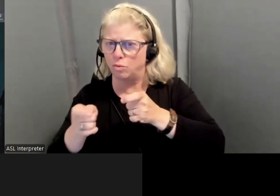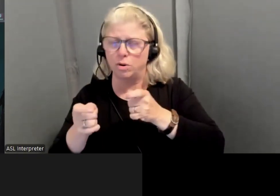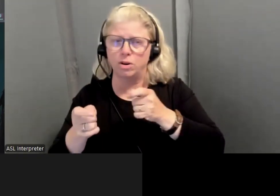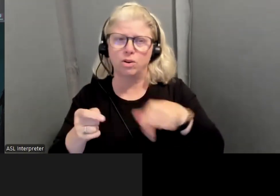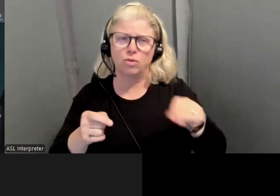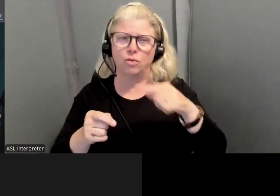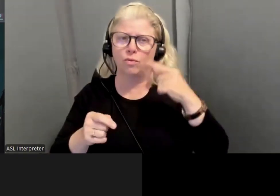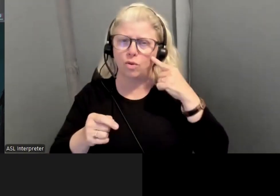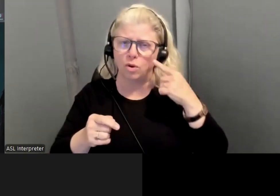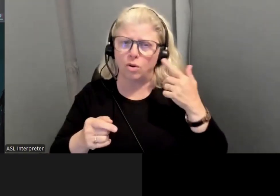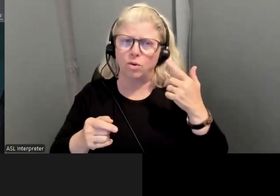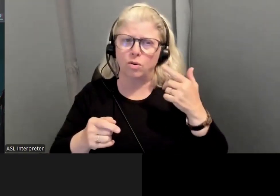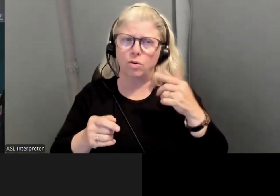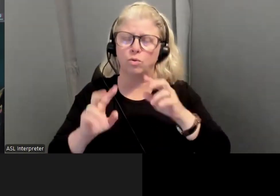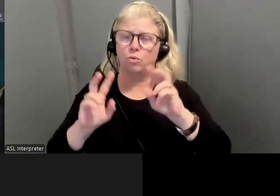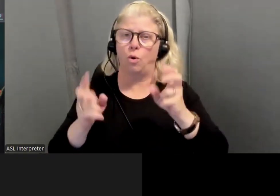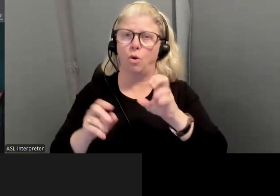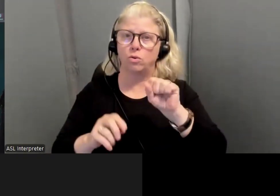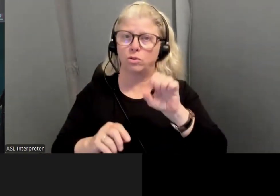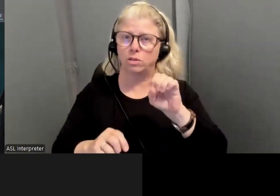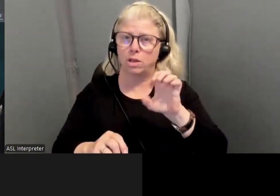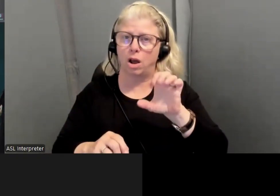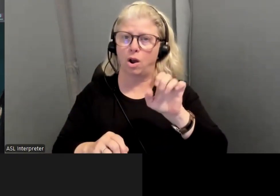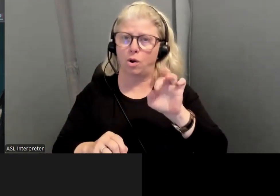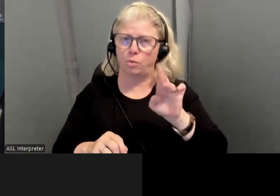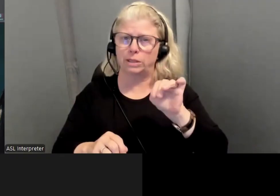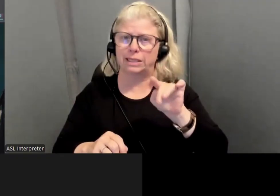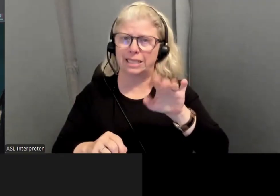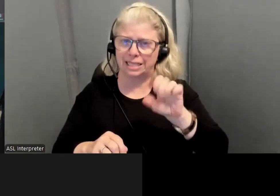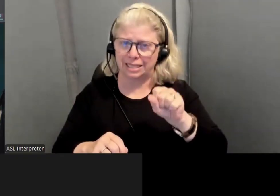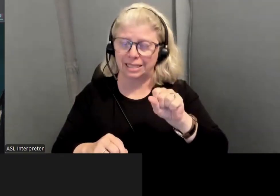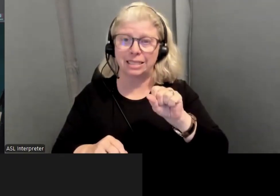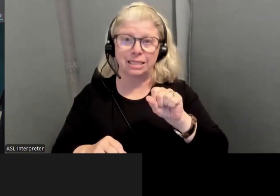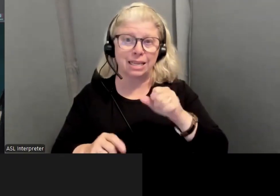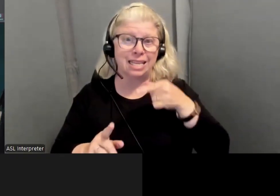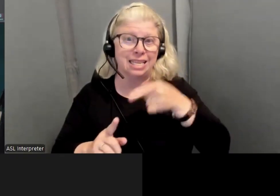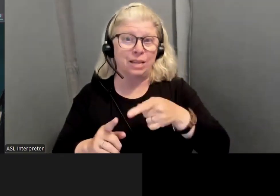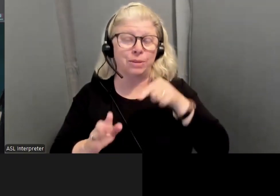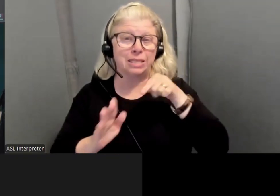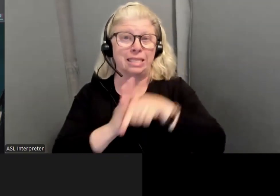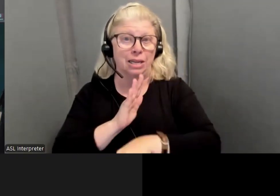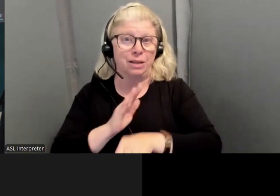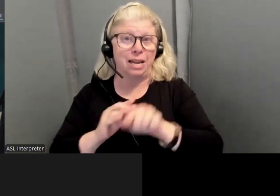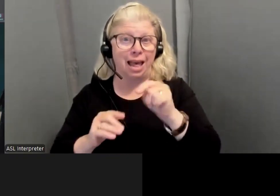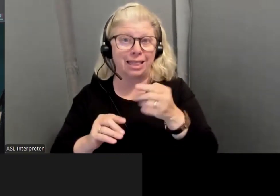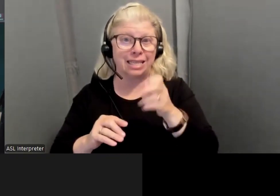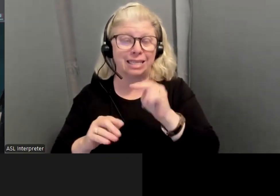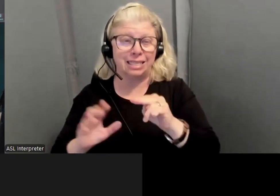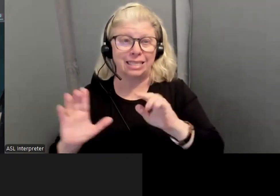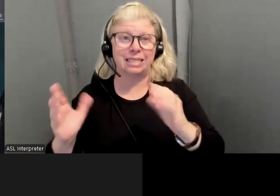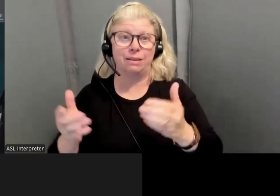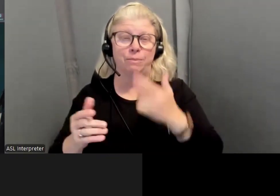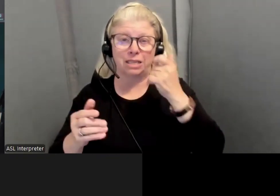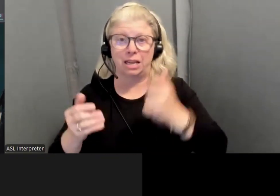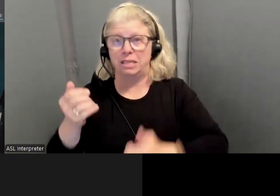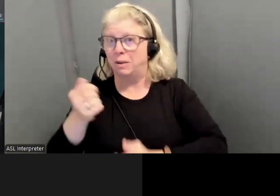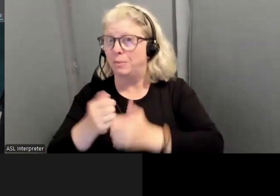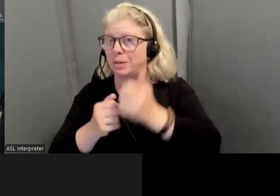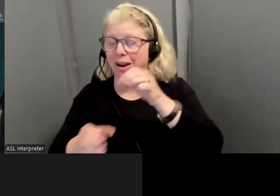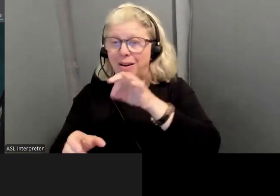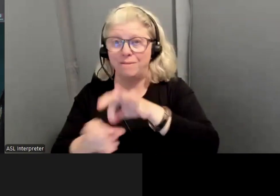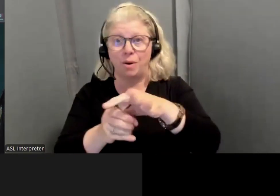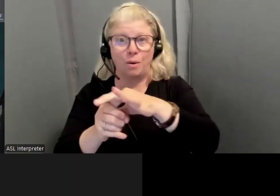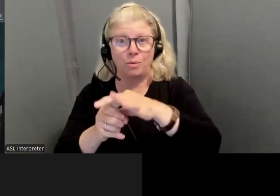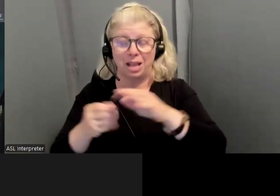heard a quote from Socrates before. Socrates was killed by the Athenian assembly by a simple majority vote, right? So they